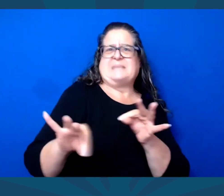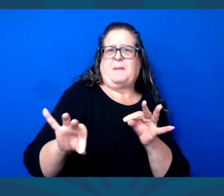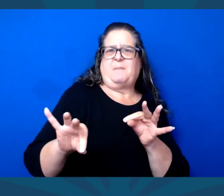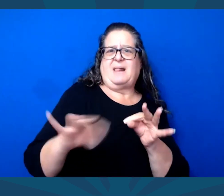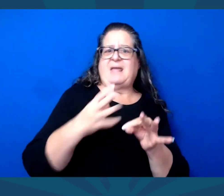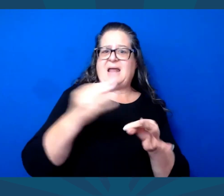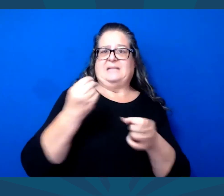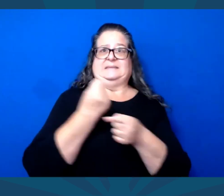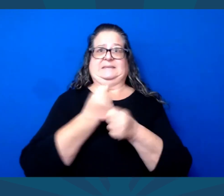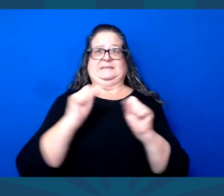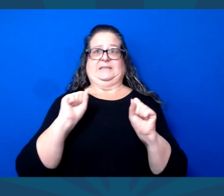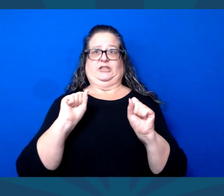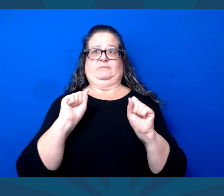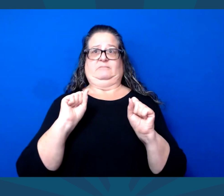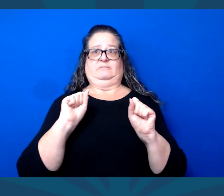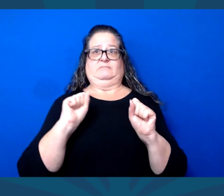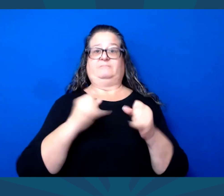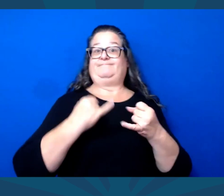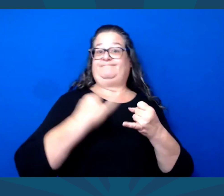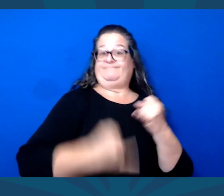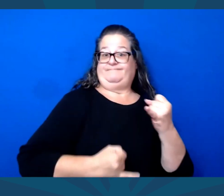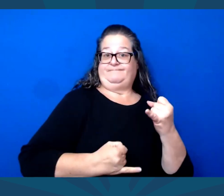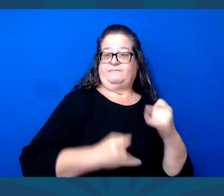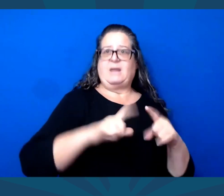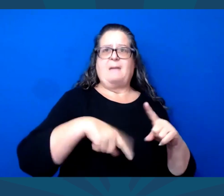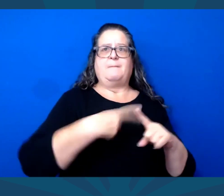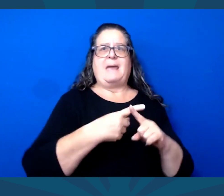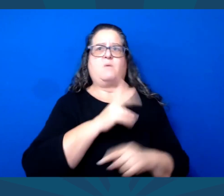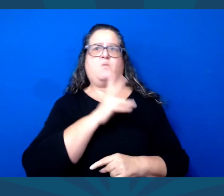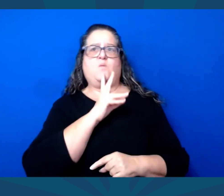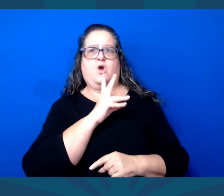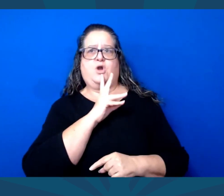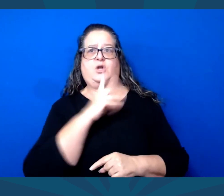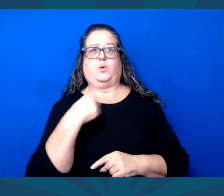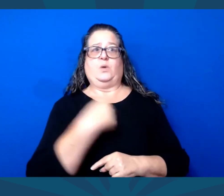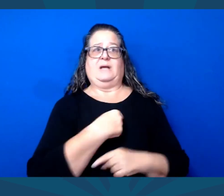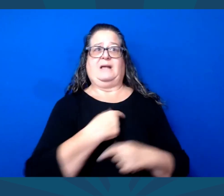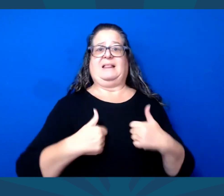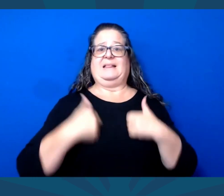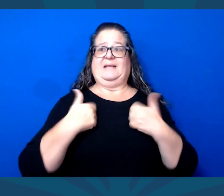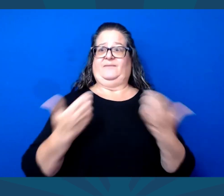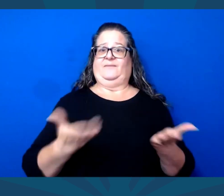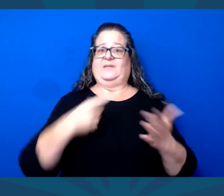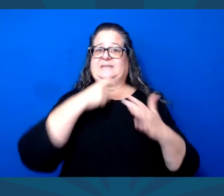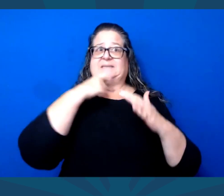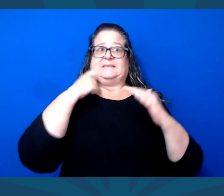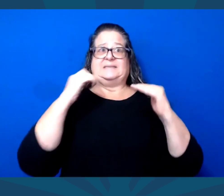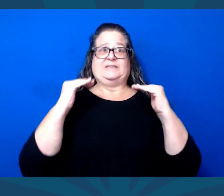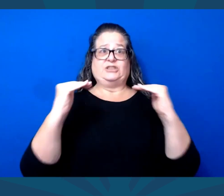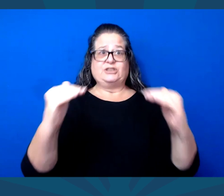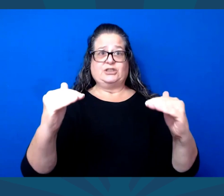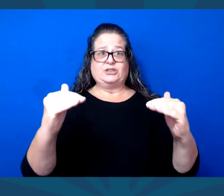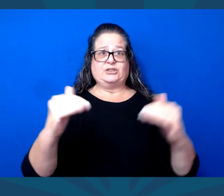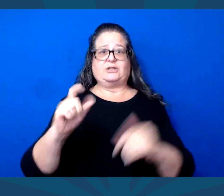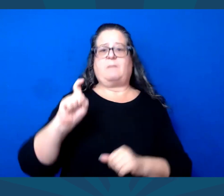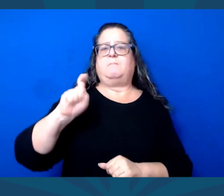When voting on these bills, it is important that they're constitutional and able to be